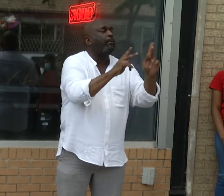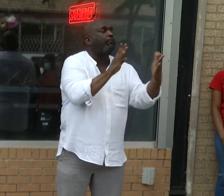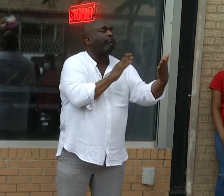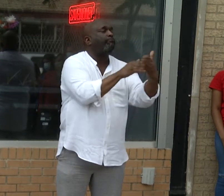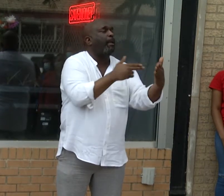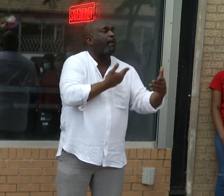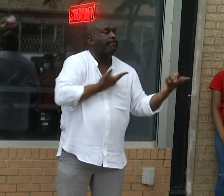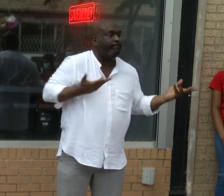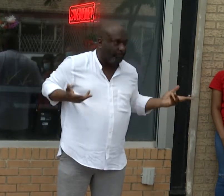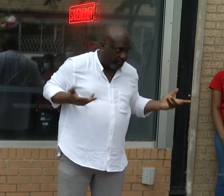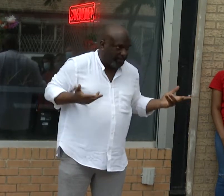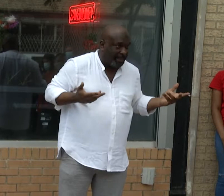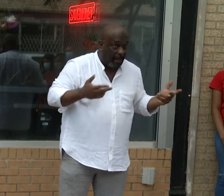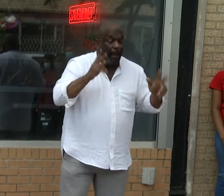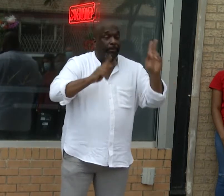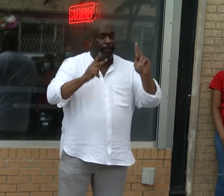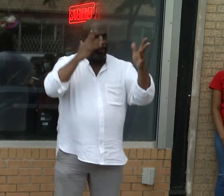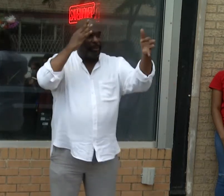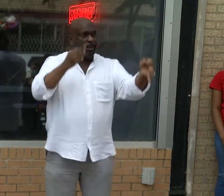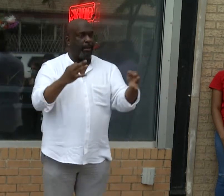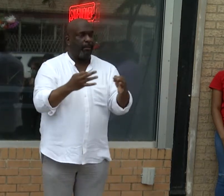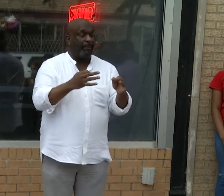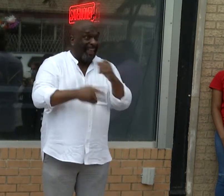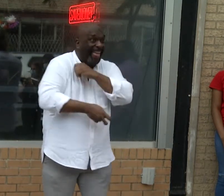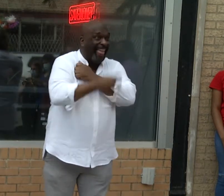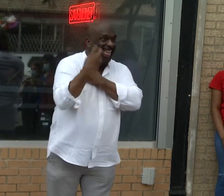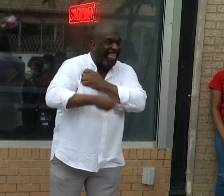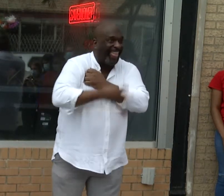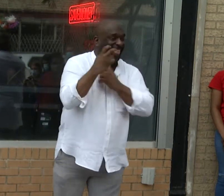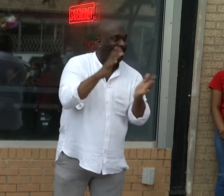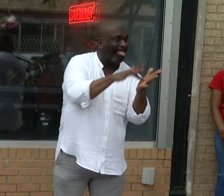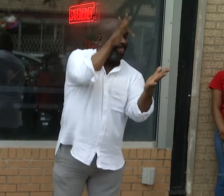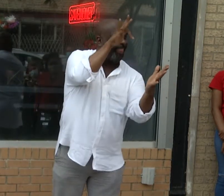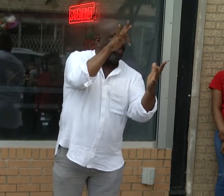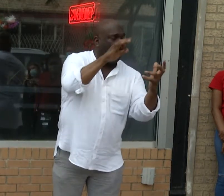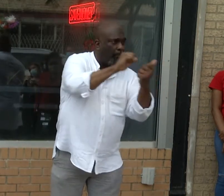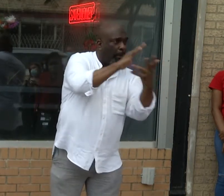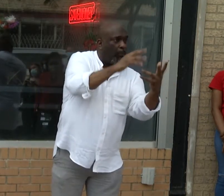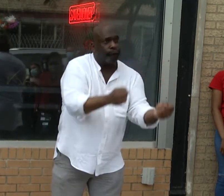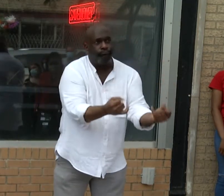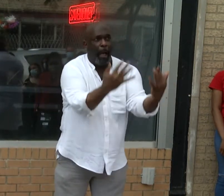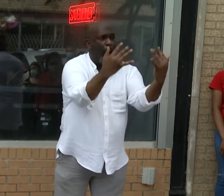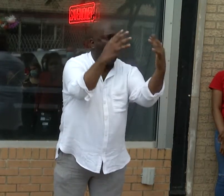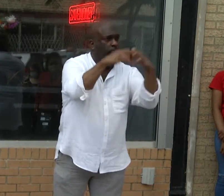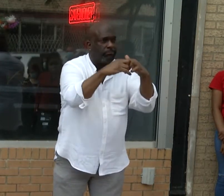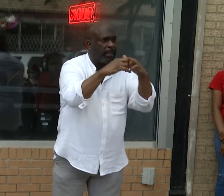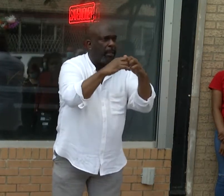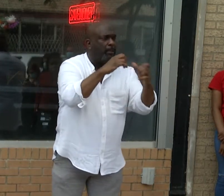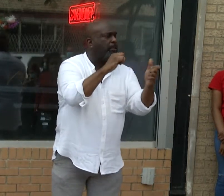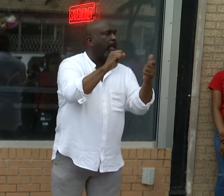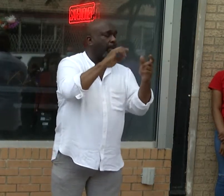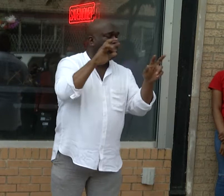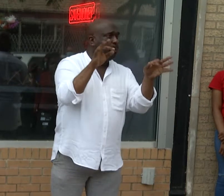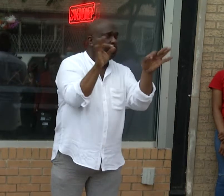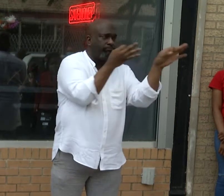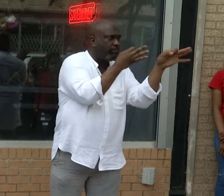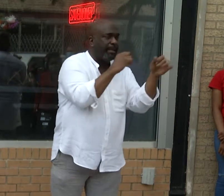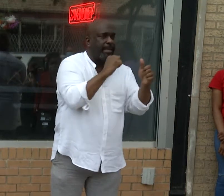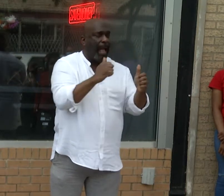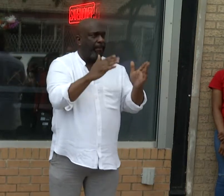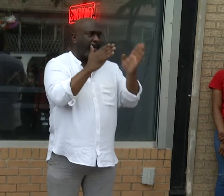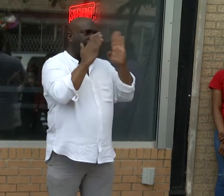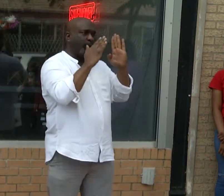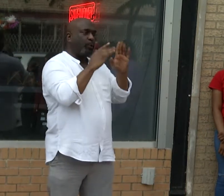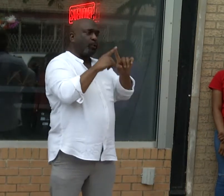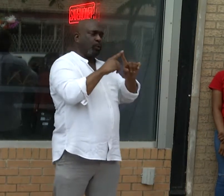For those of you who have chosen to use this time to loot, to burn, to distract us from the movement of bringing justice for